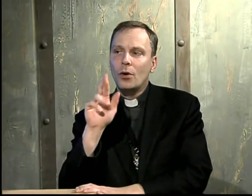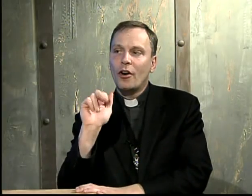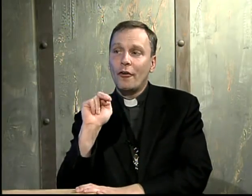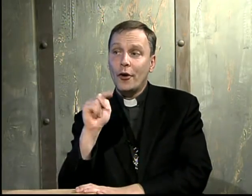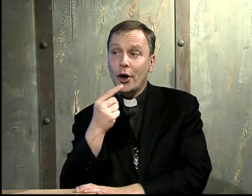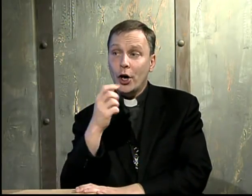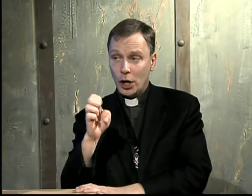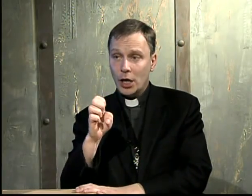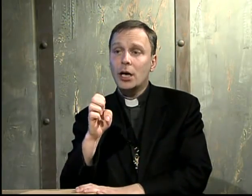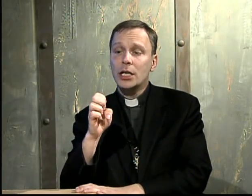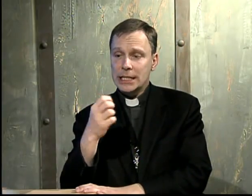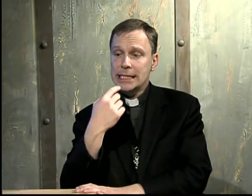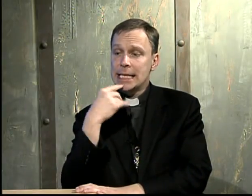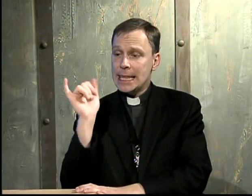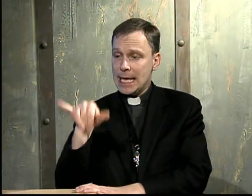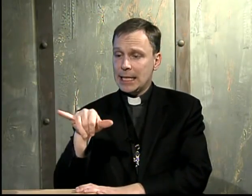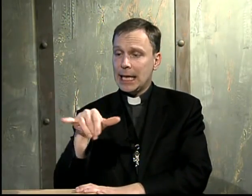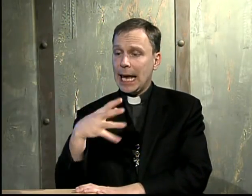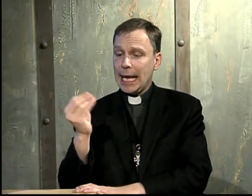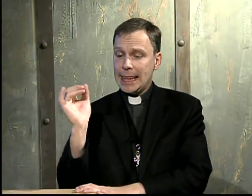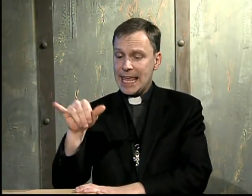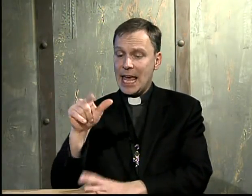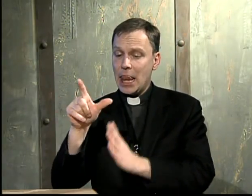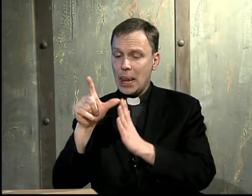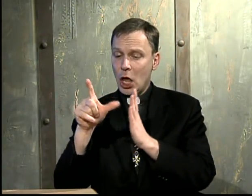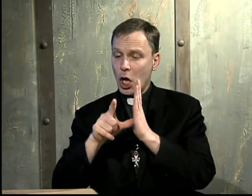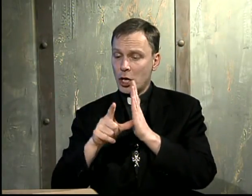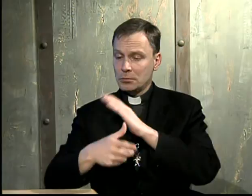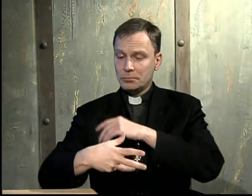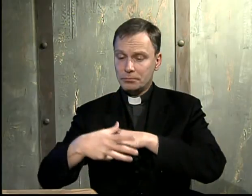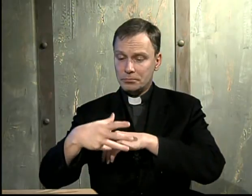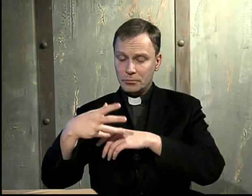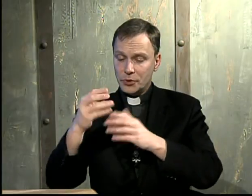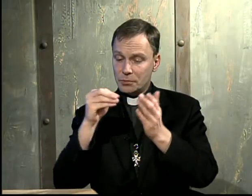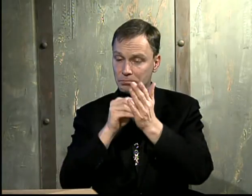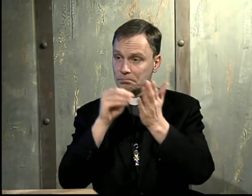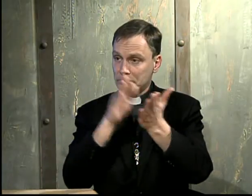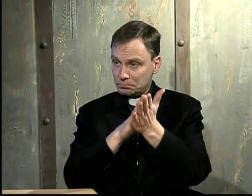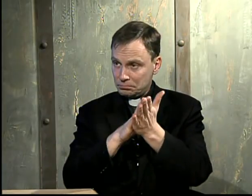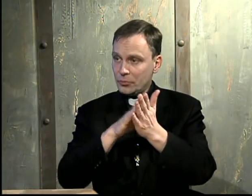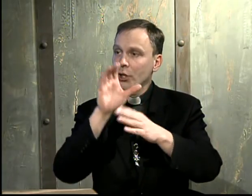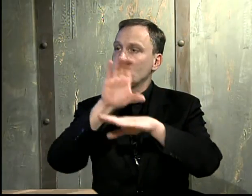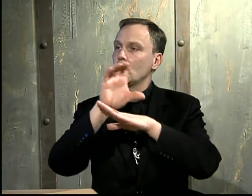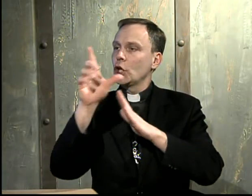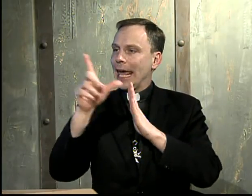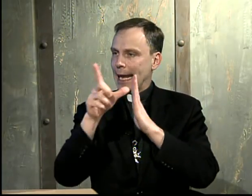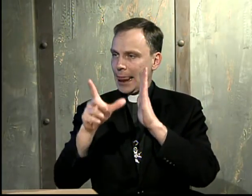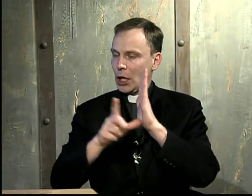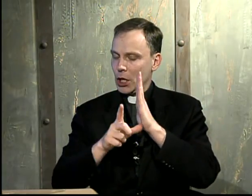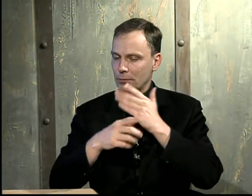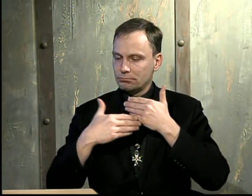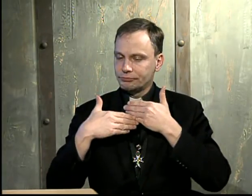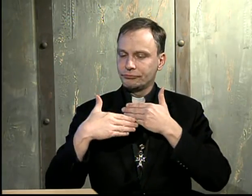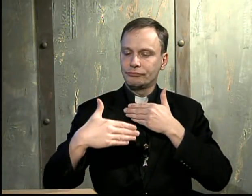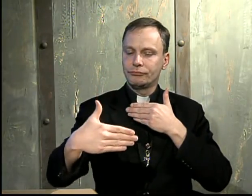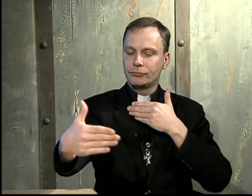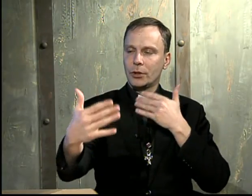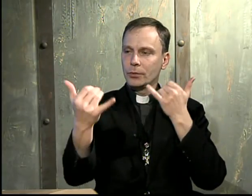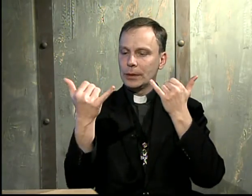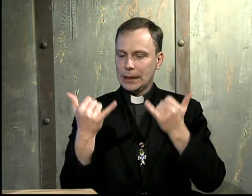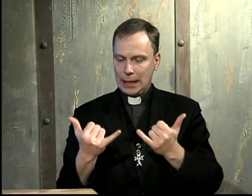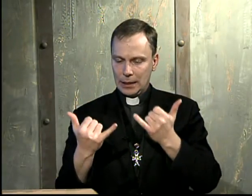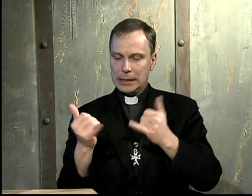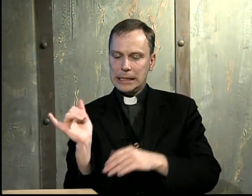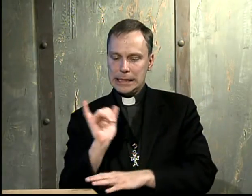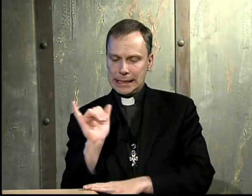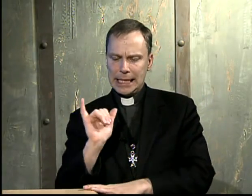There was a Council of Orange that happened in France long ago, and it was put in